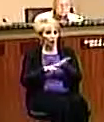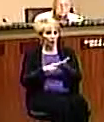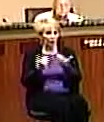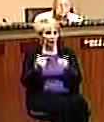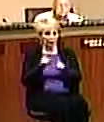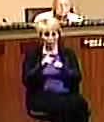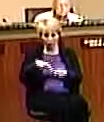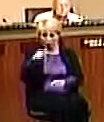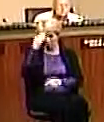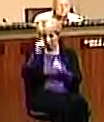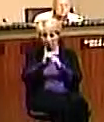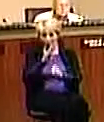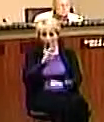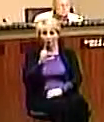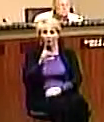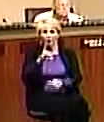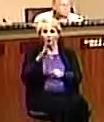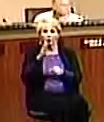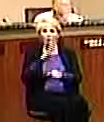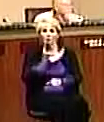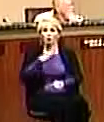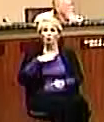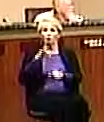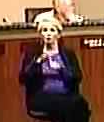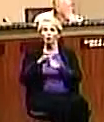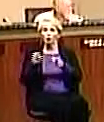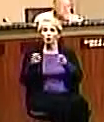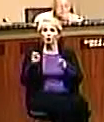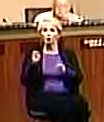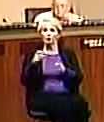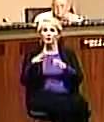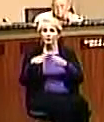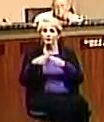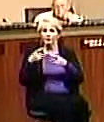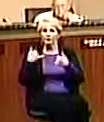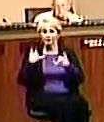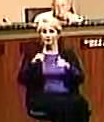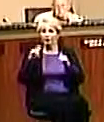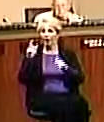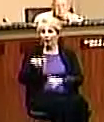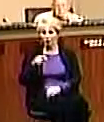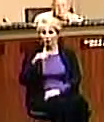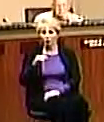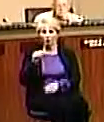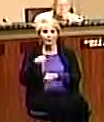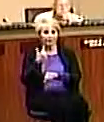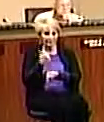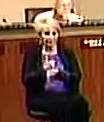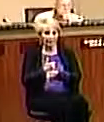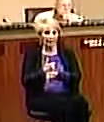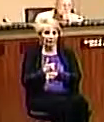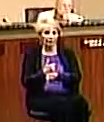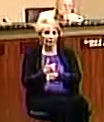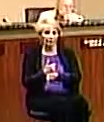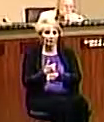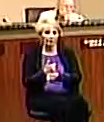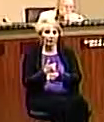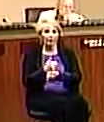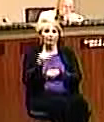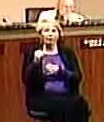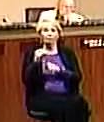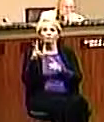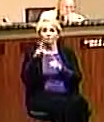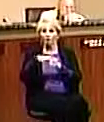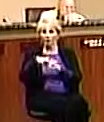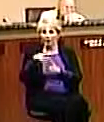as you know, with the Burke County Board of Elections to conduct our elections, the city still has to set the filing